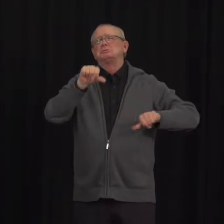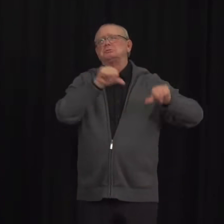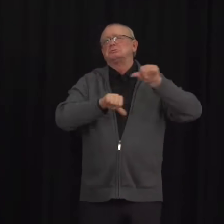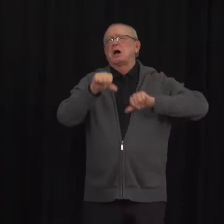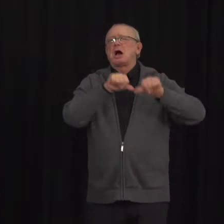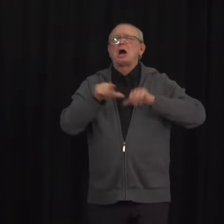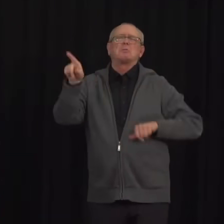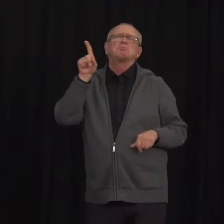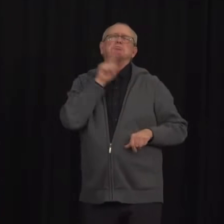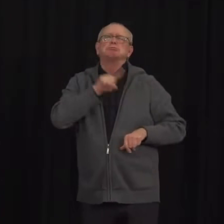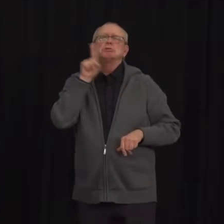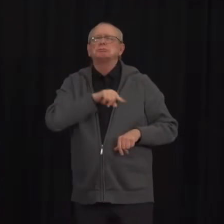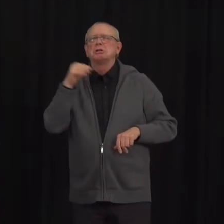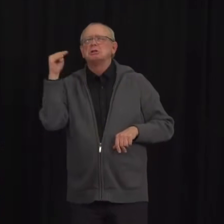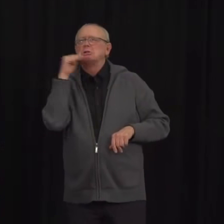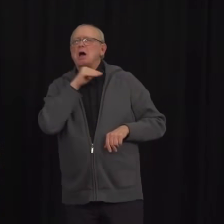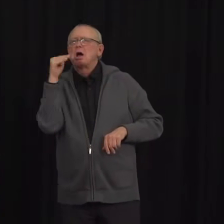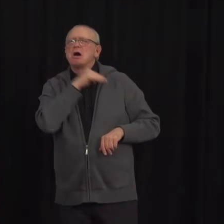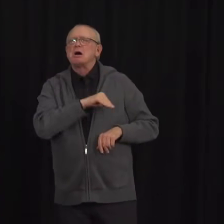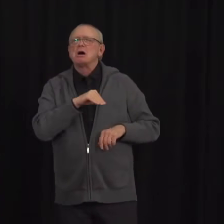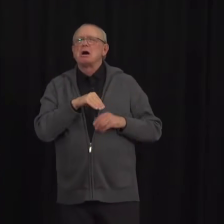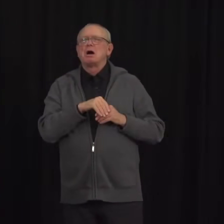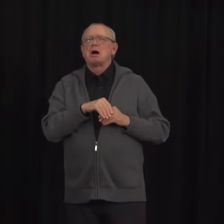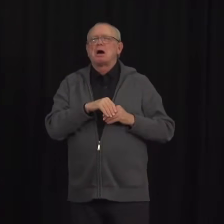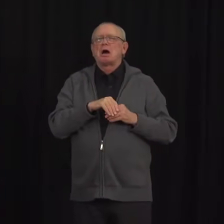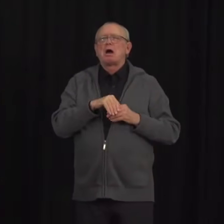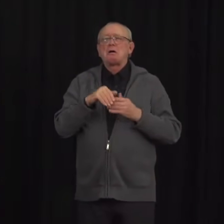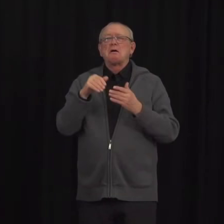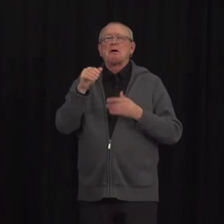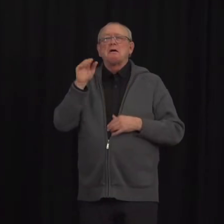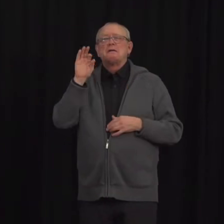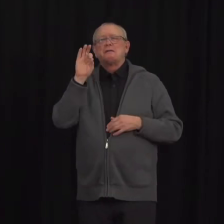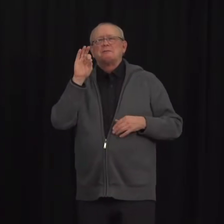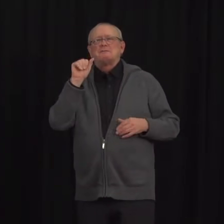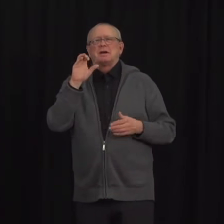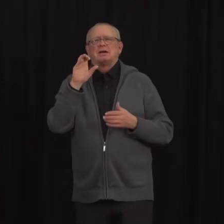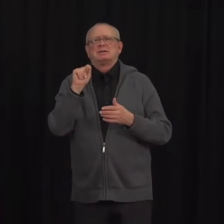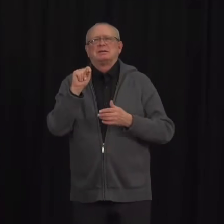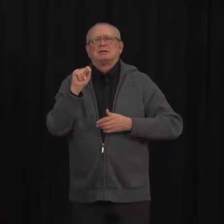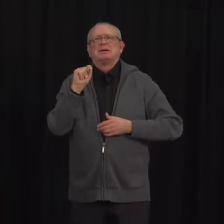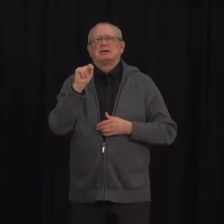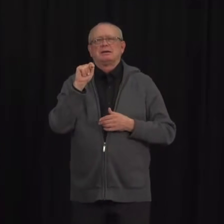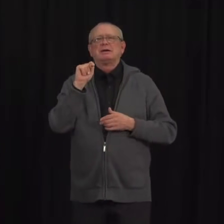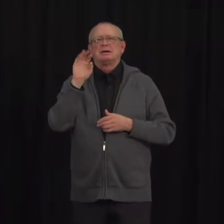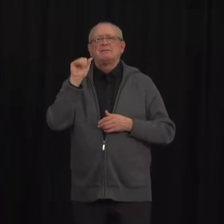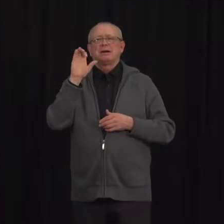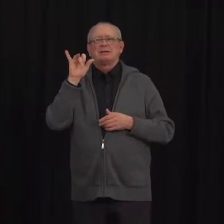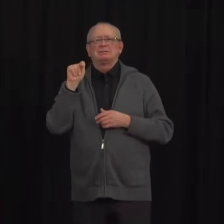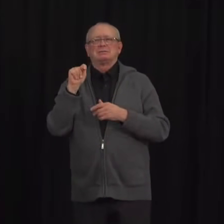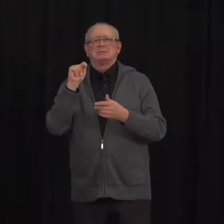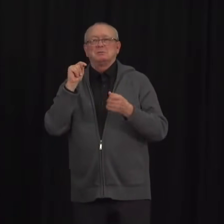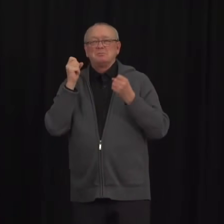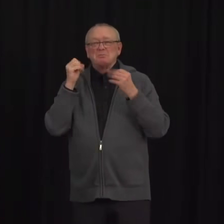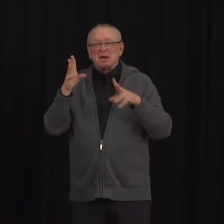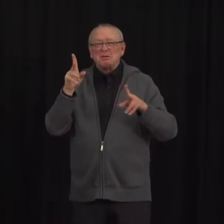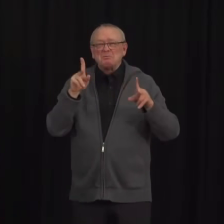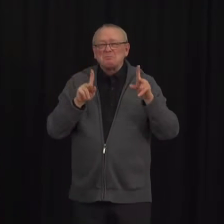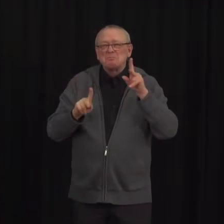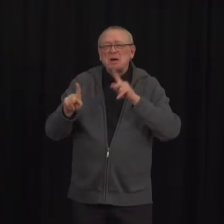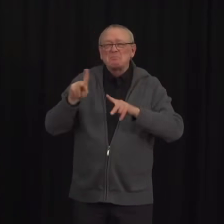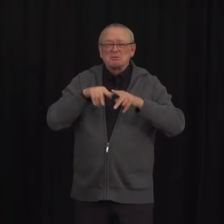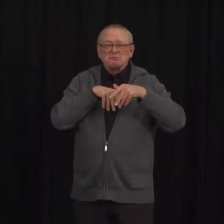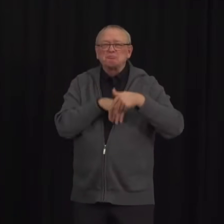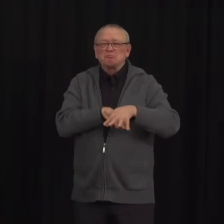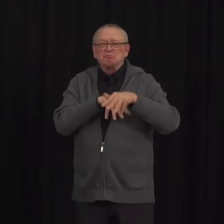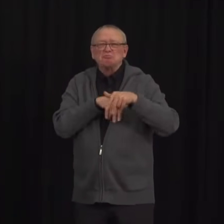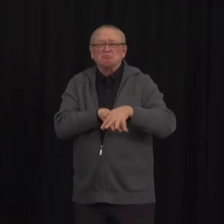are fascist, and that this is all a big lie. You've got hundreds of people in a major city close to each other decrying all of